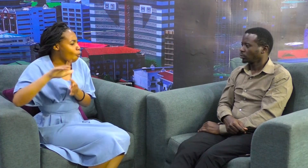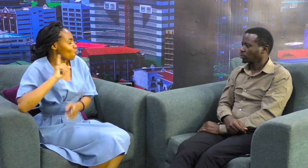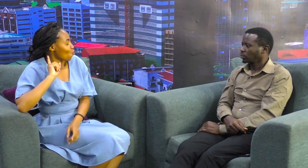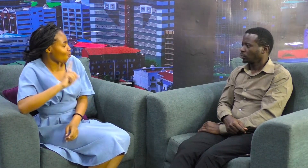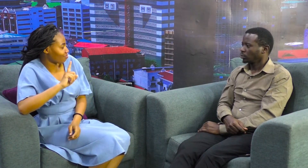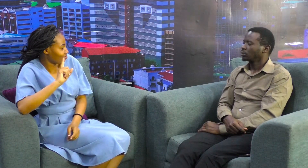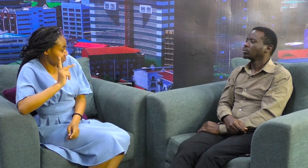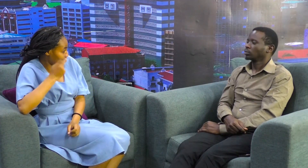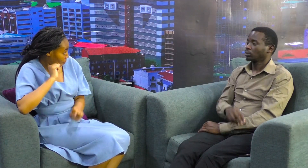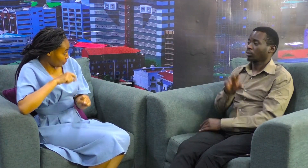and